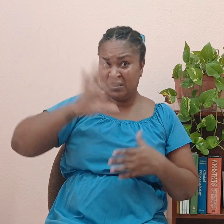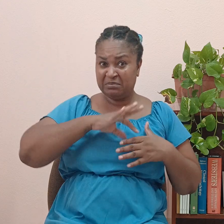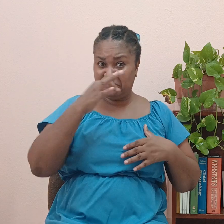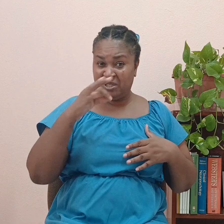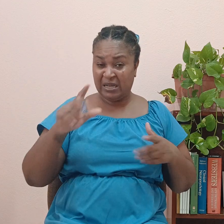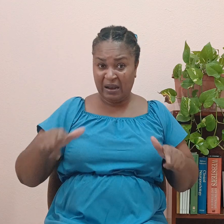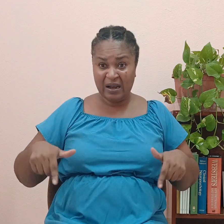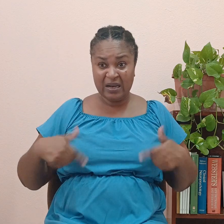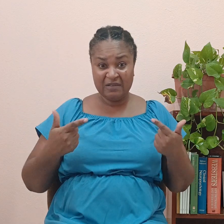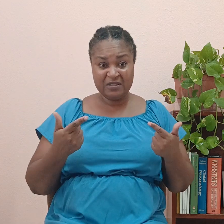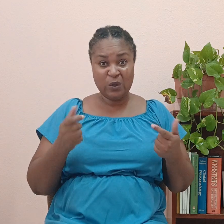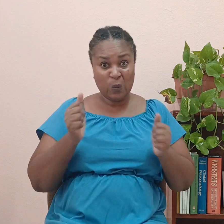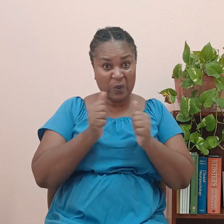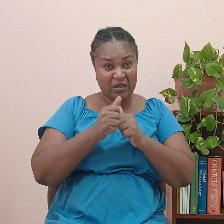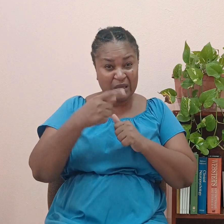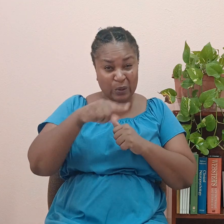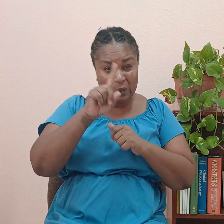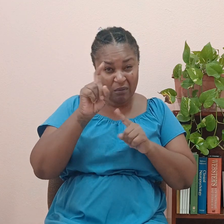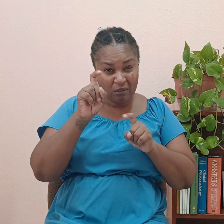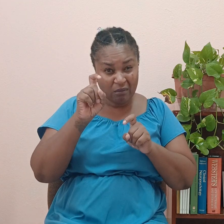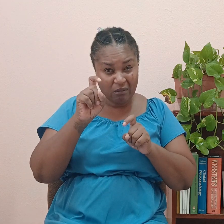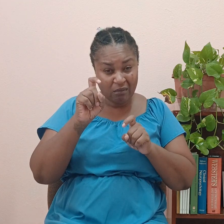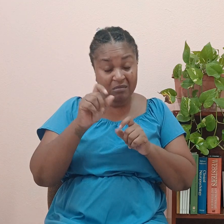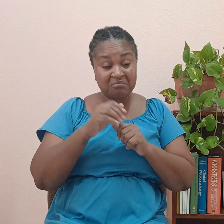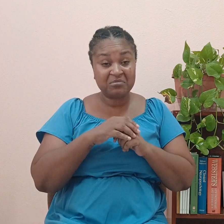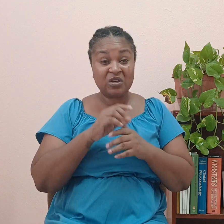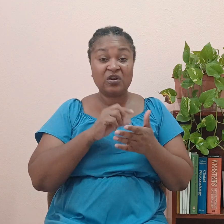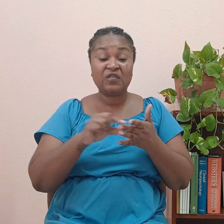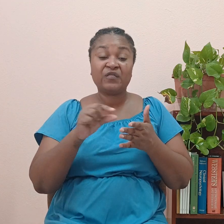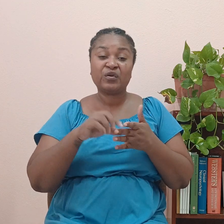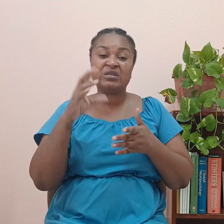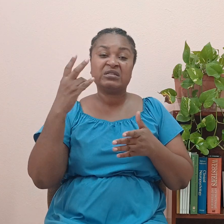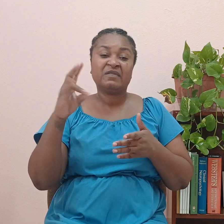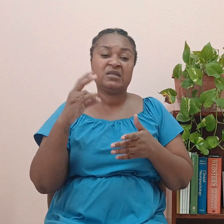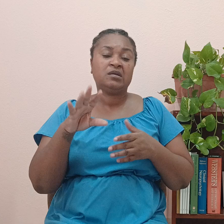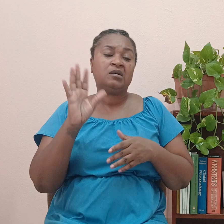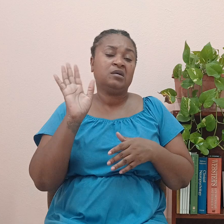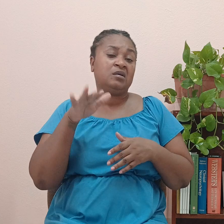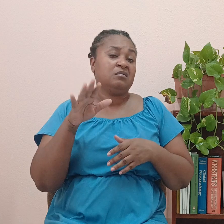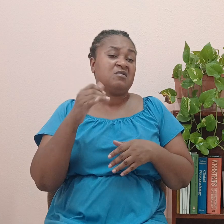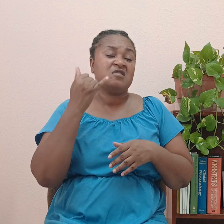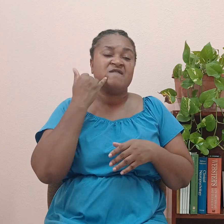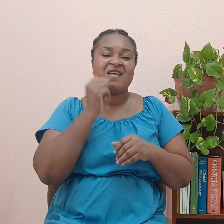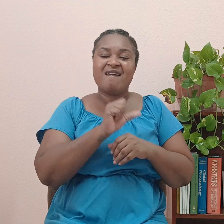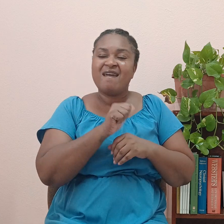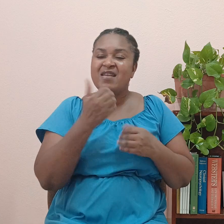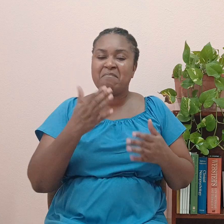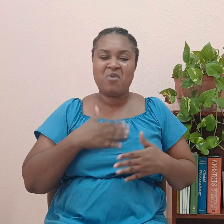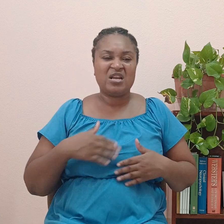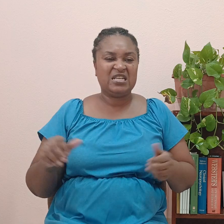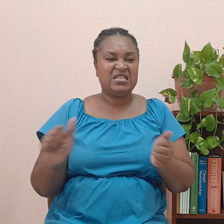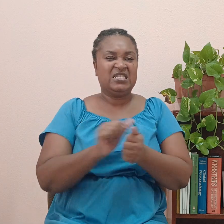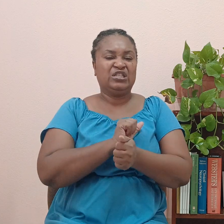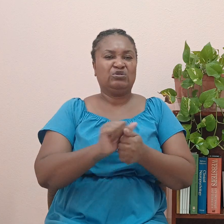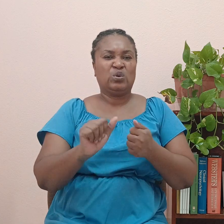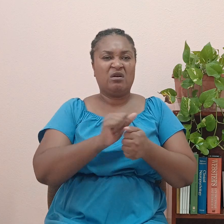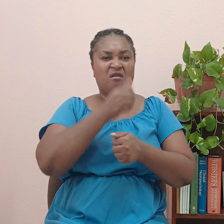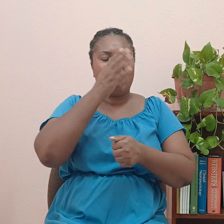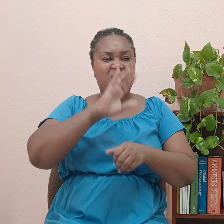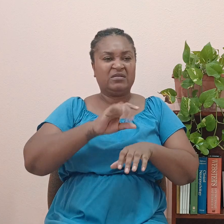Verse 17. If anyone destroys God's temple, God will destroy